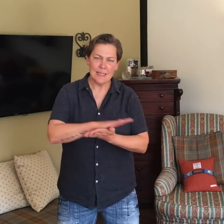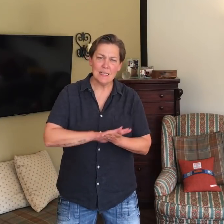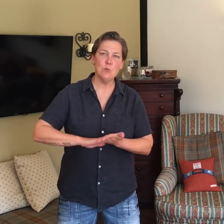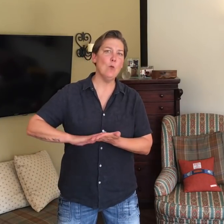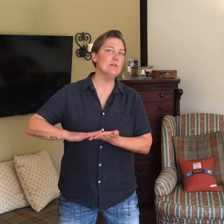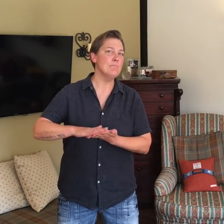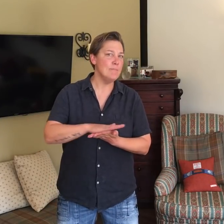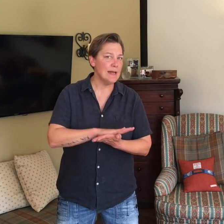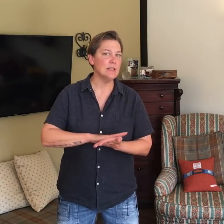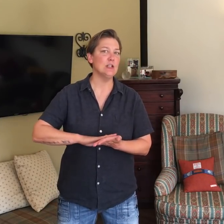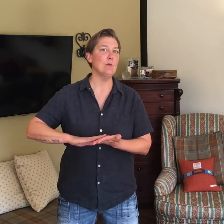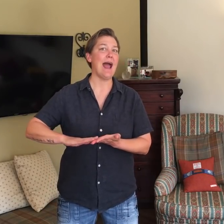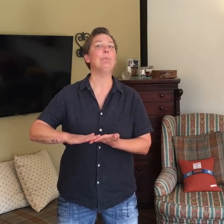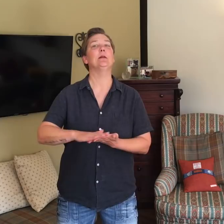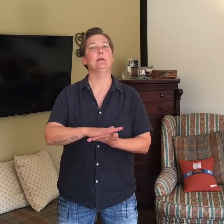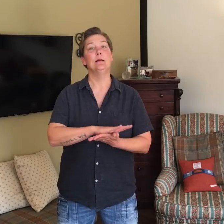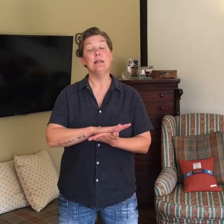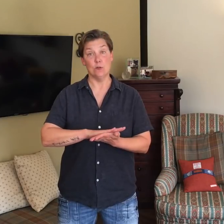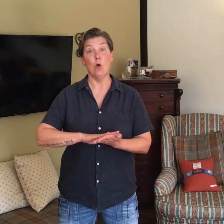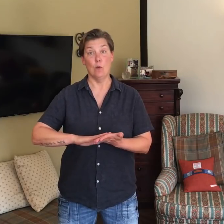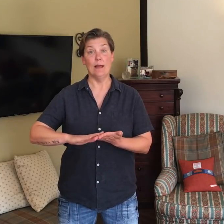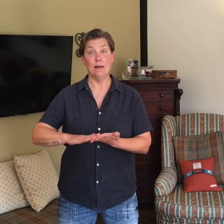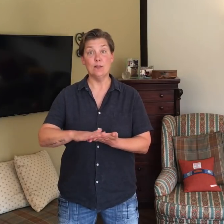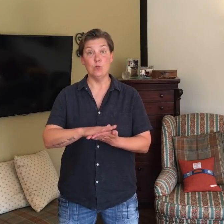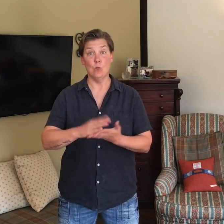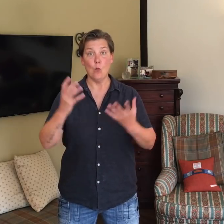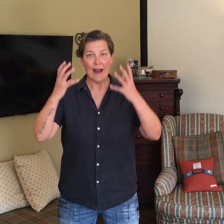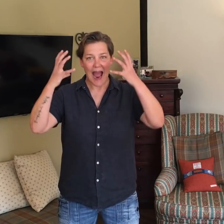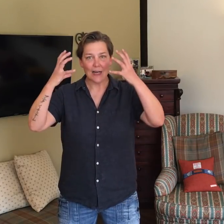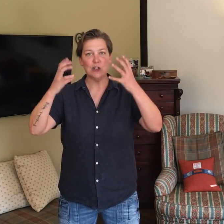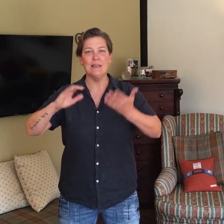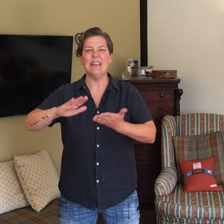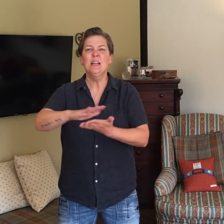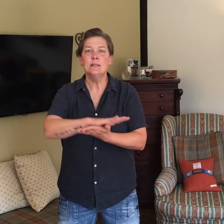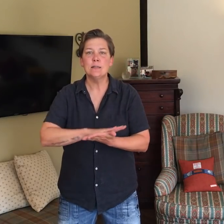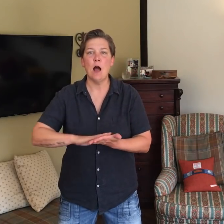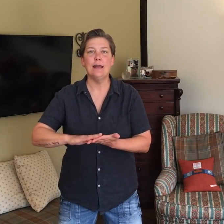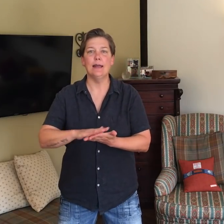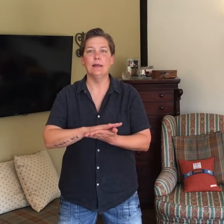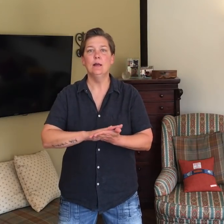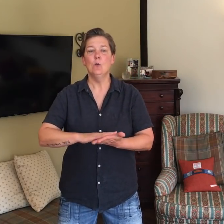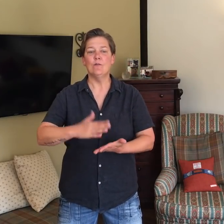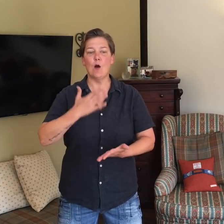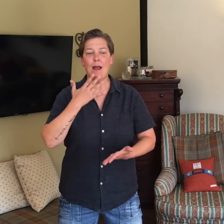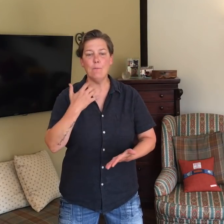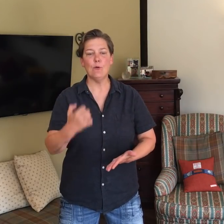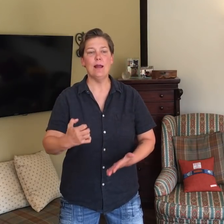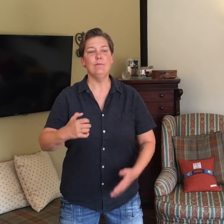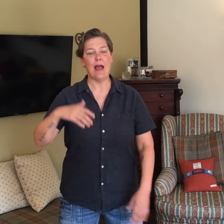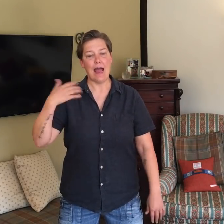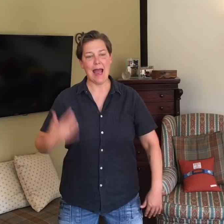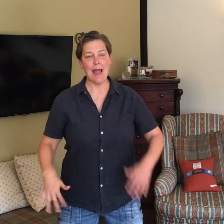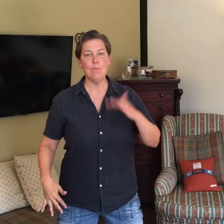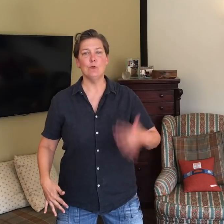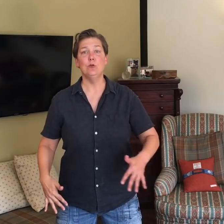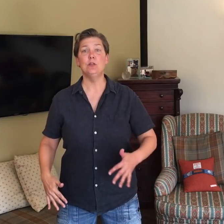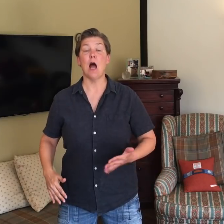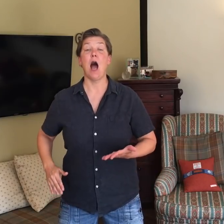is what was meant to happen, is what we're actually signing. We've got am brave, am bruised, I